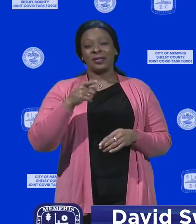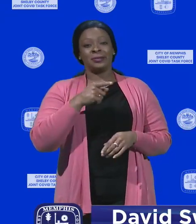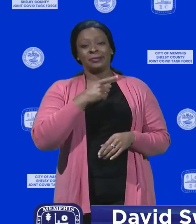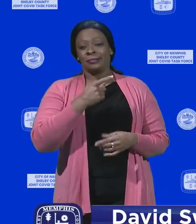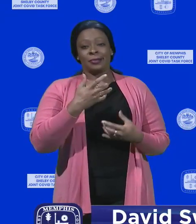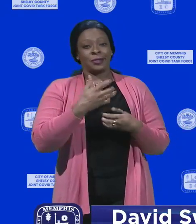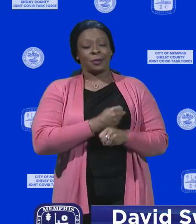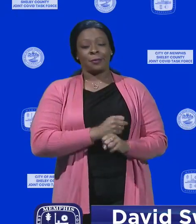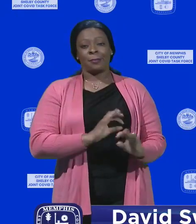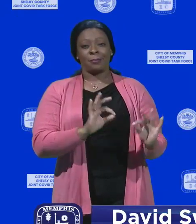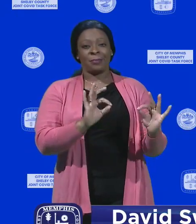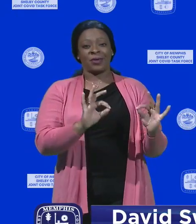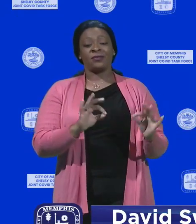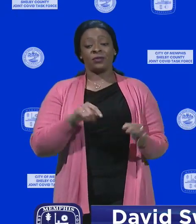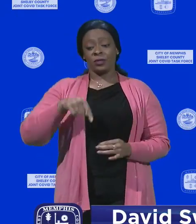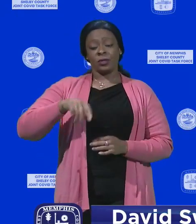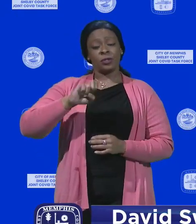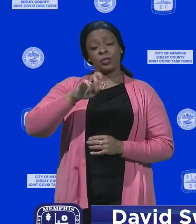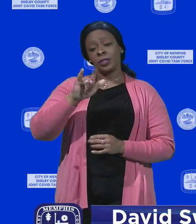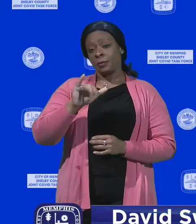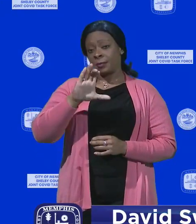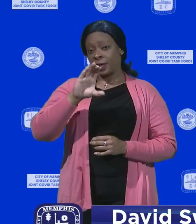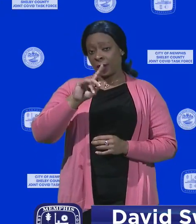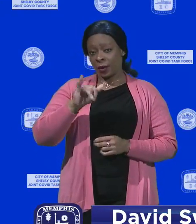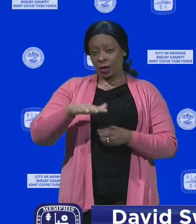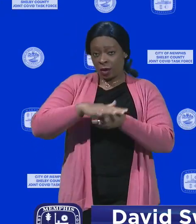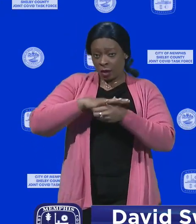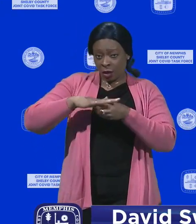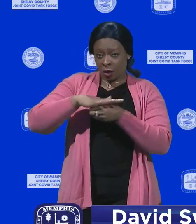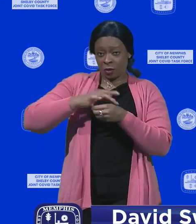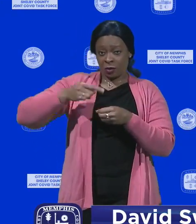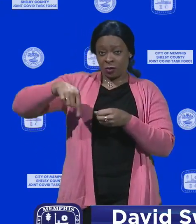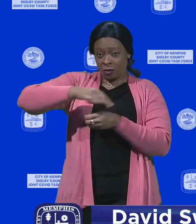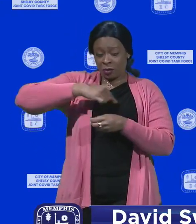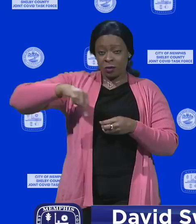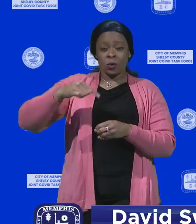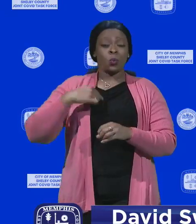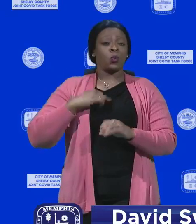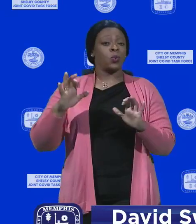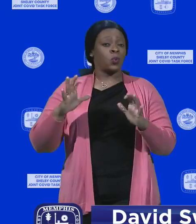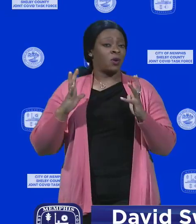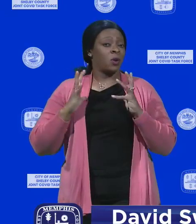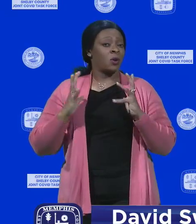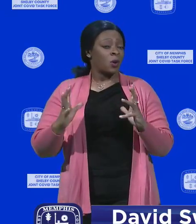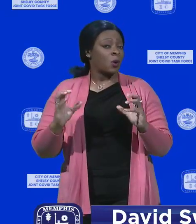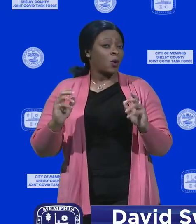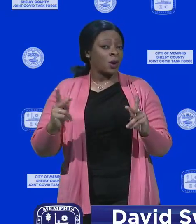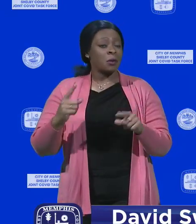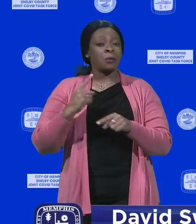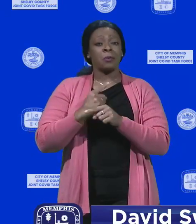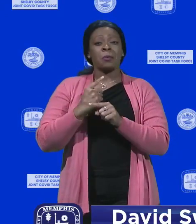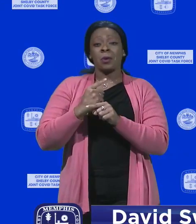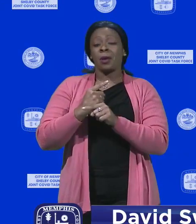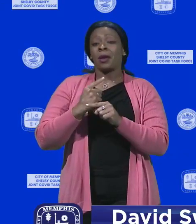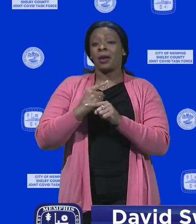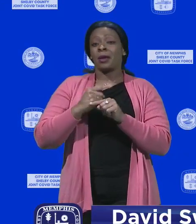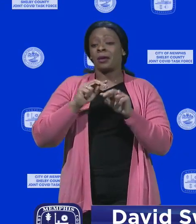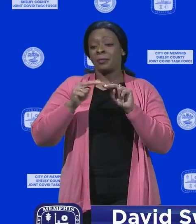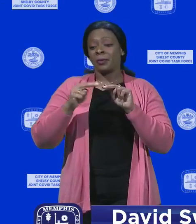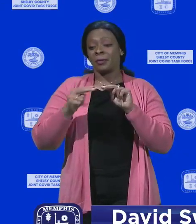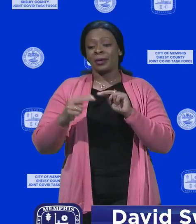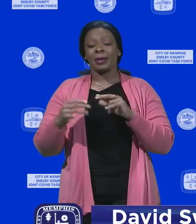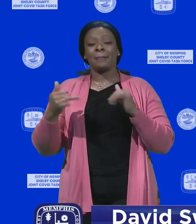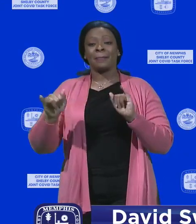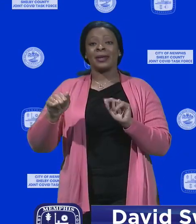Here in Shelby County proper, we're doing okay. We're headed in the right direction, but